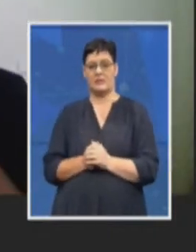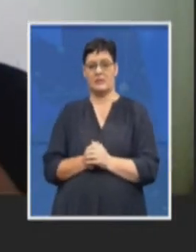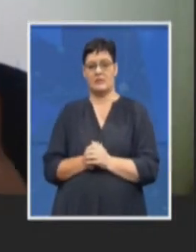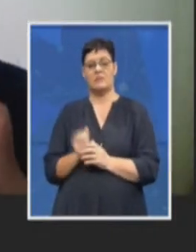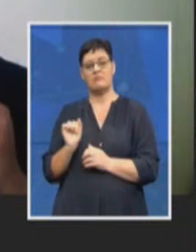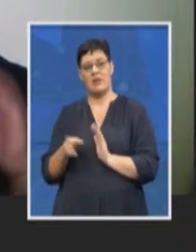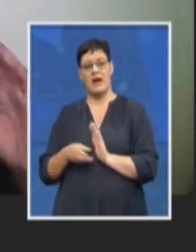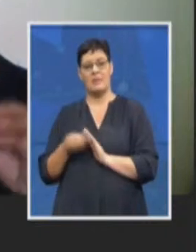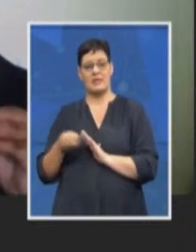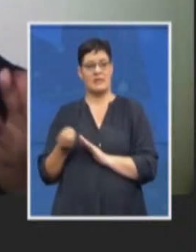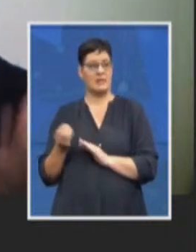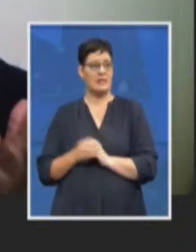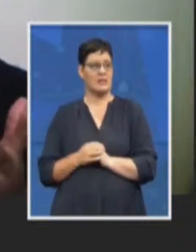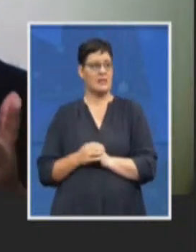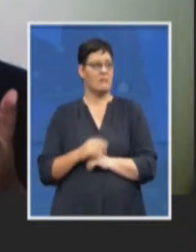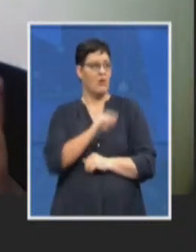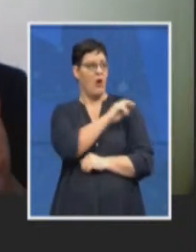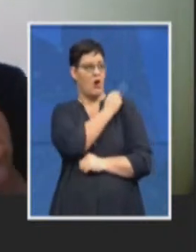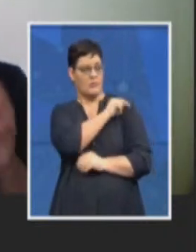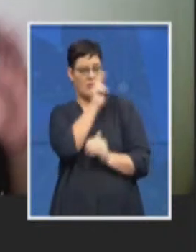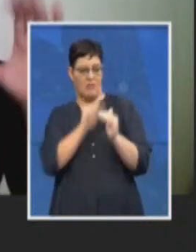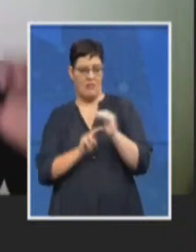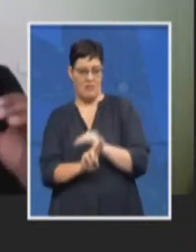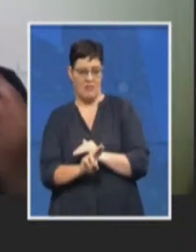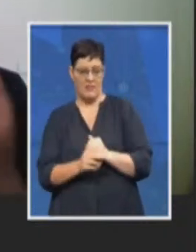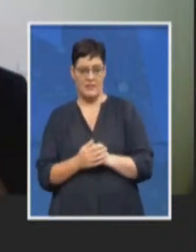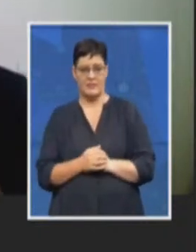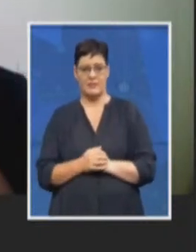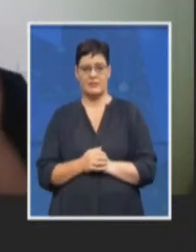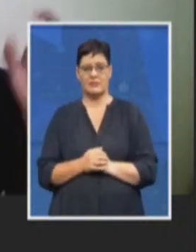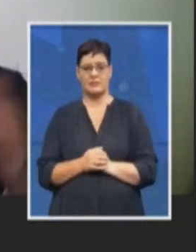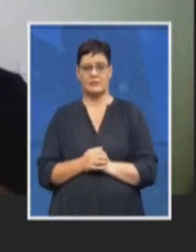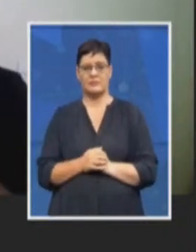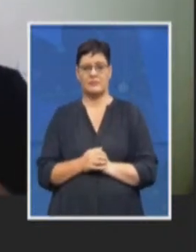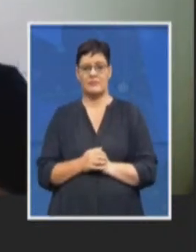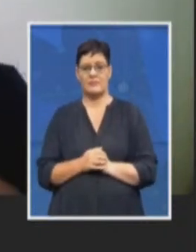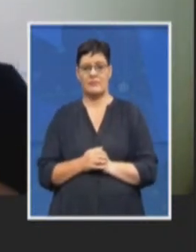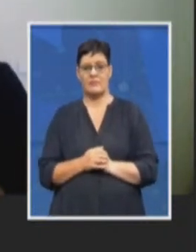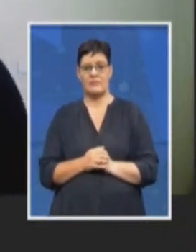hospitalizations. So this will be Dr. Jassat.